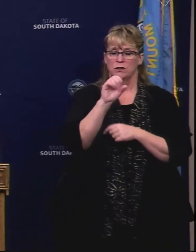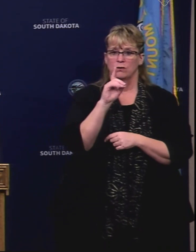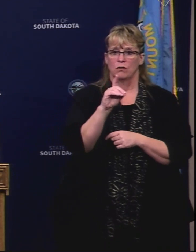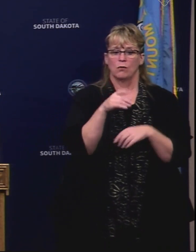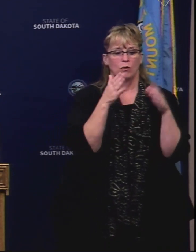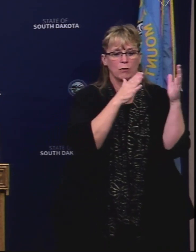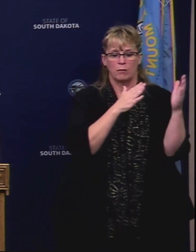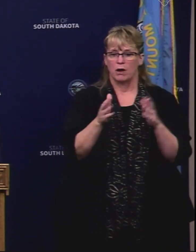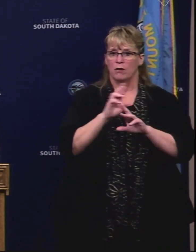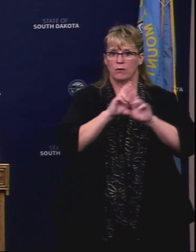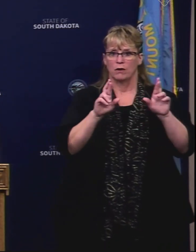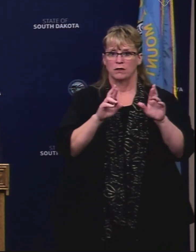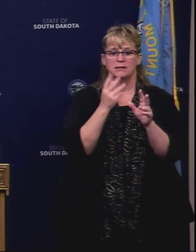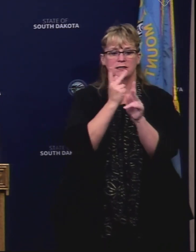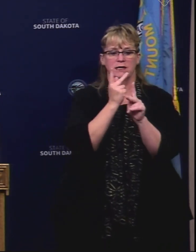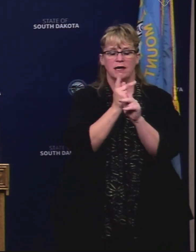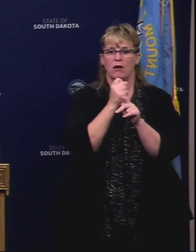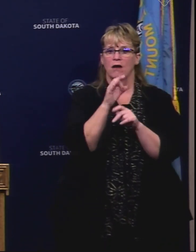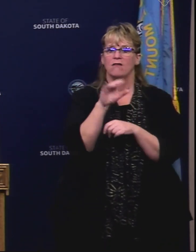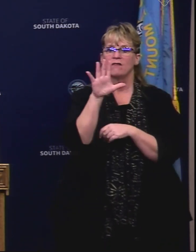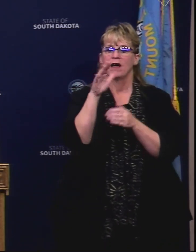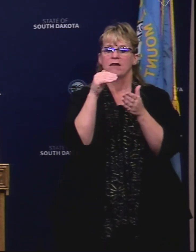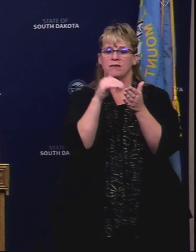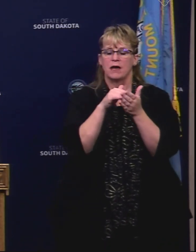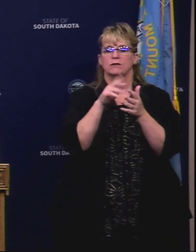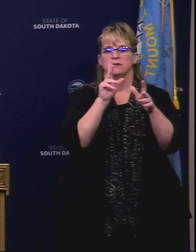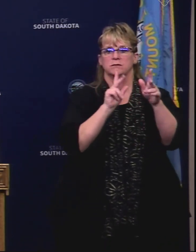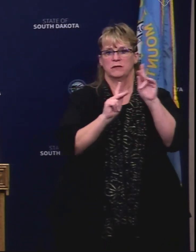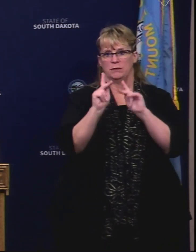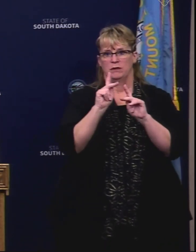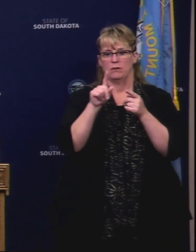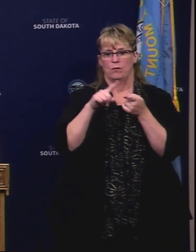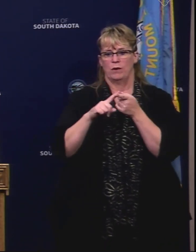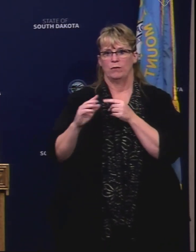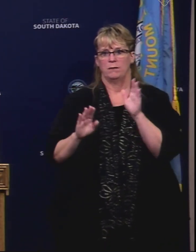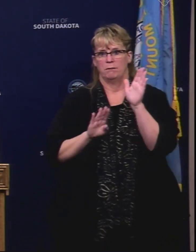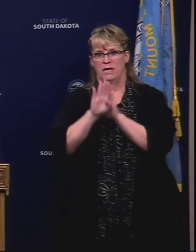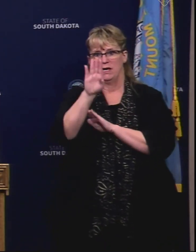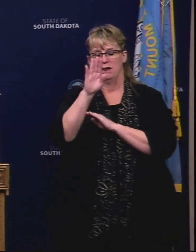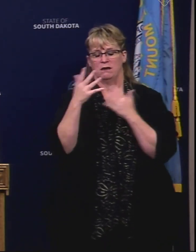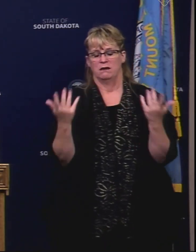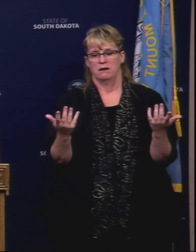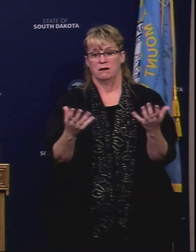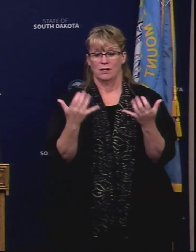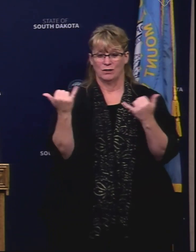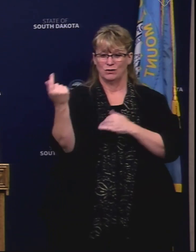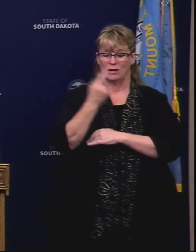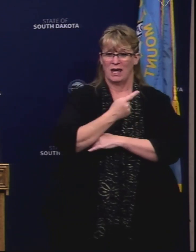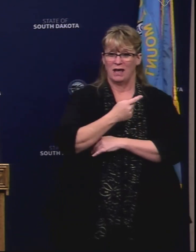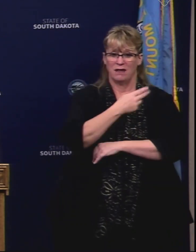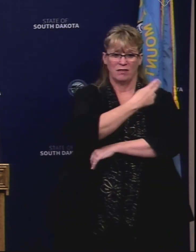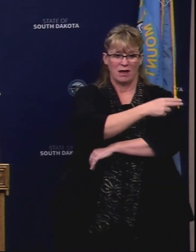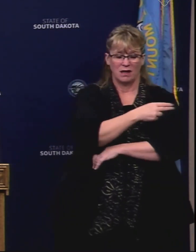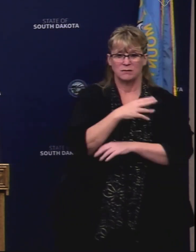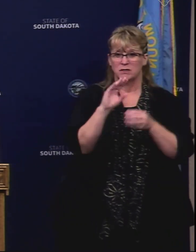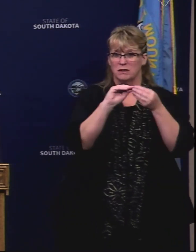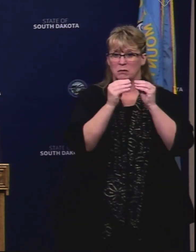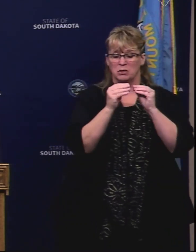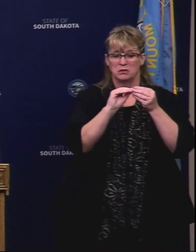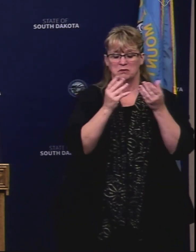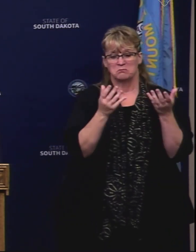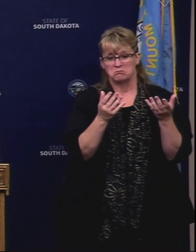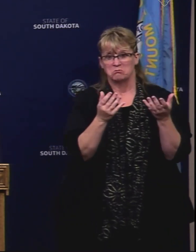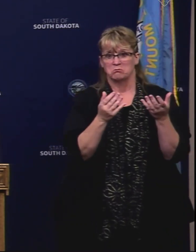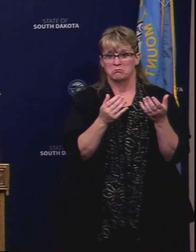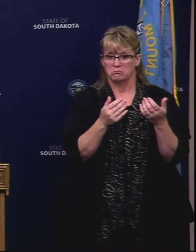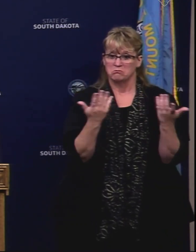prepared to take care of 5,000 people on our peak day. So today, I think that looking at our hospitalization rates,